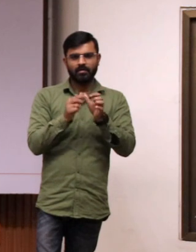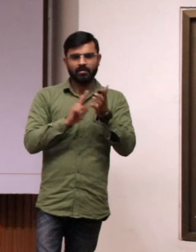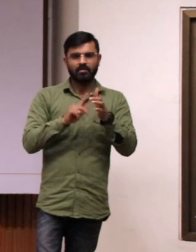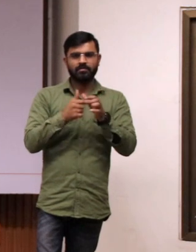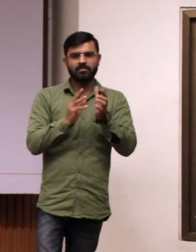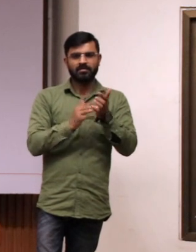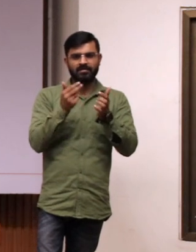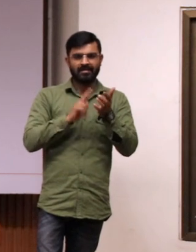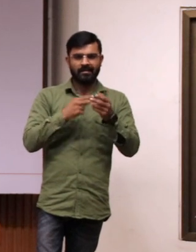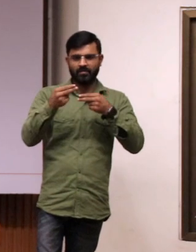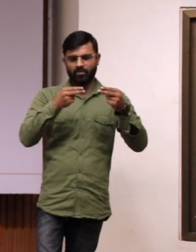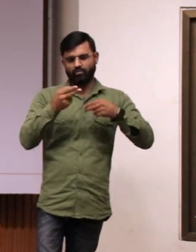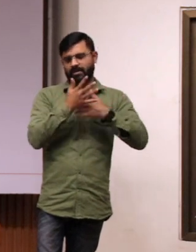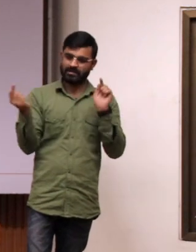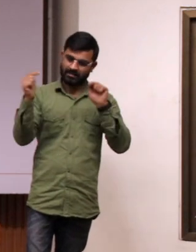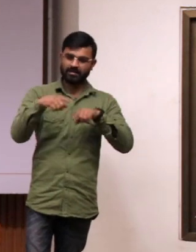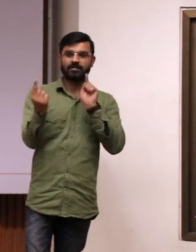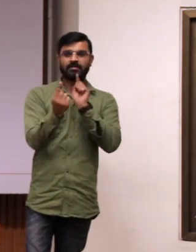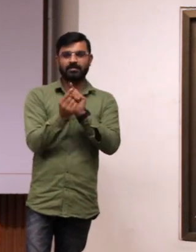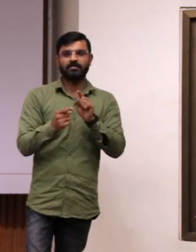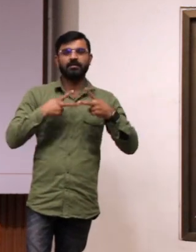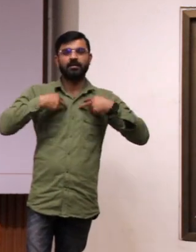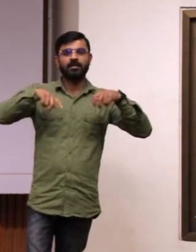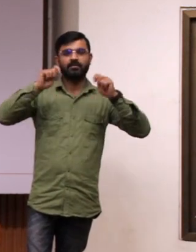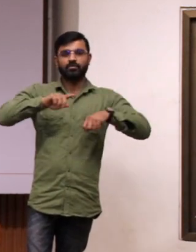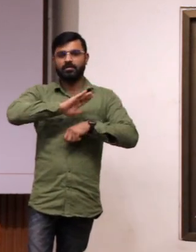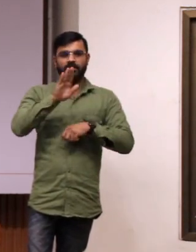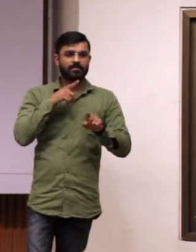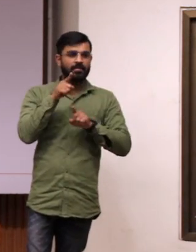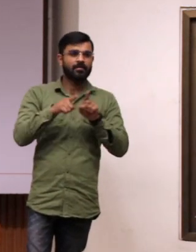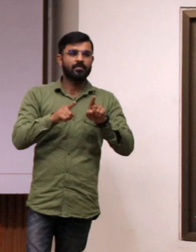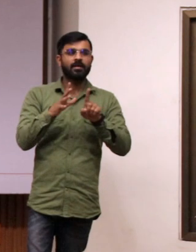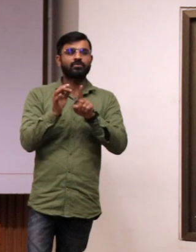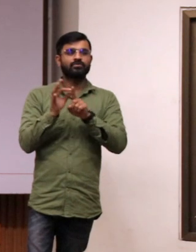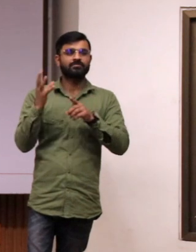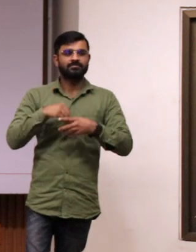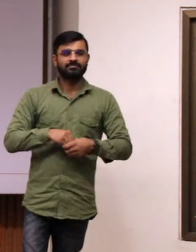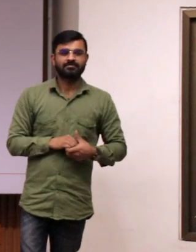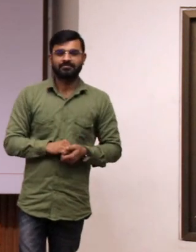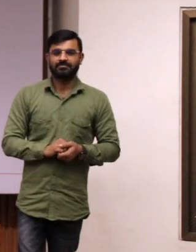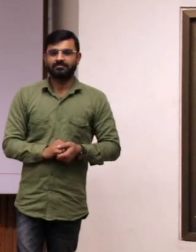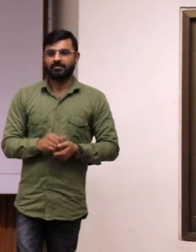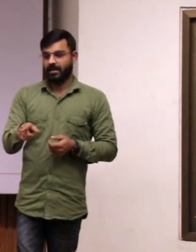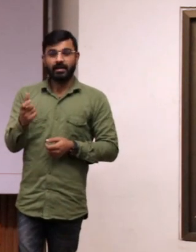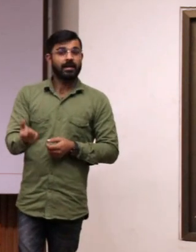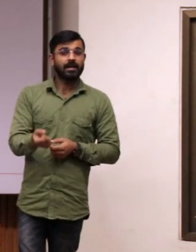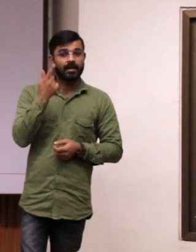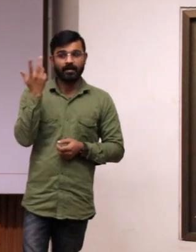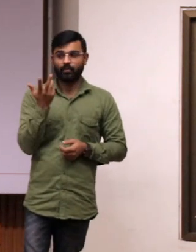jamun, you had, you know, name it, everything was there. Judiciary often does this knee-jerk reaction where what they